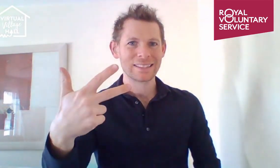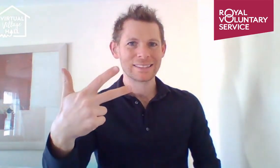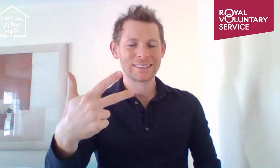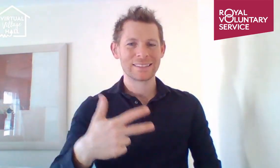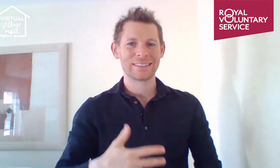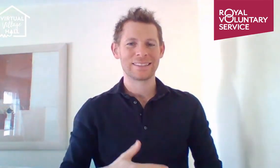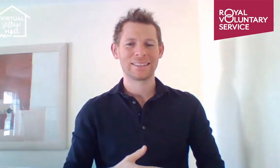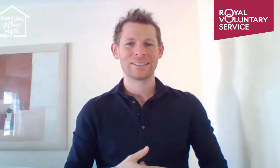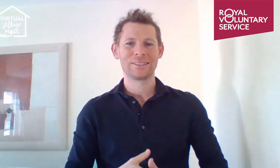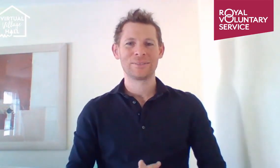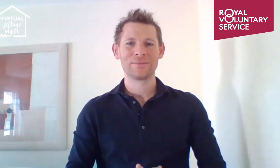number eight,